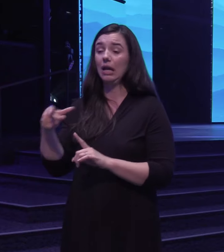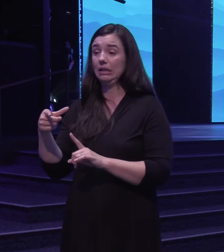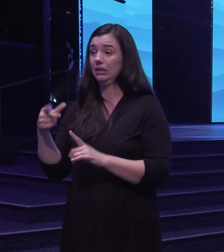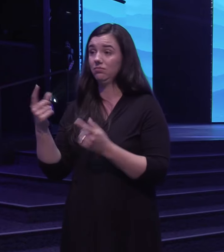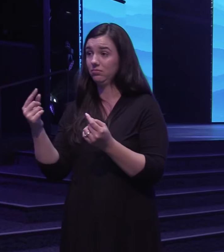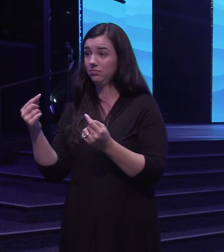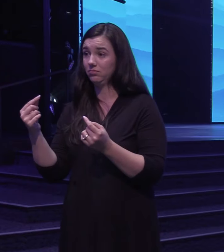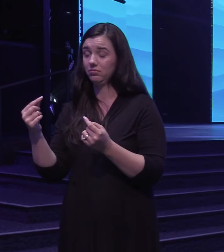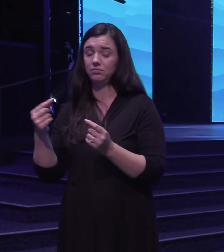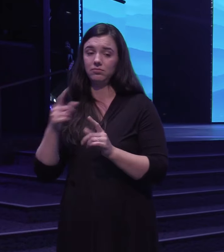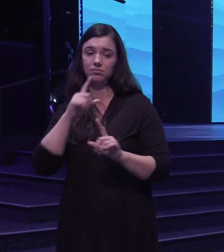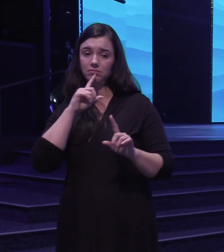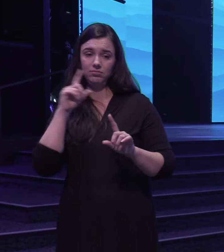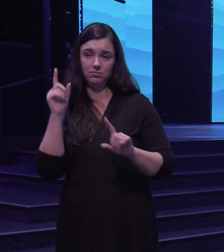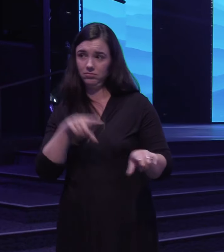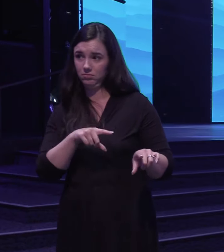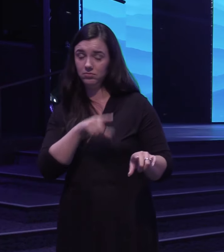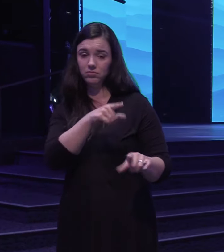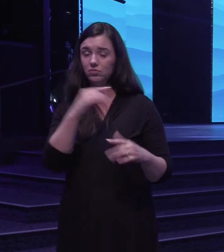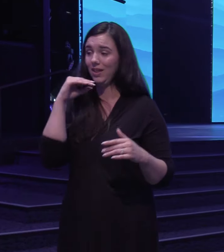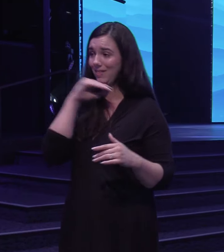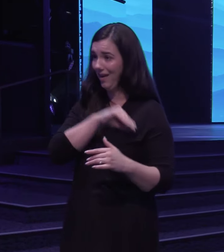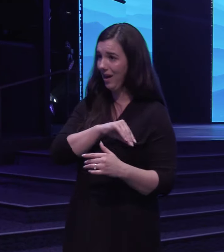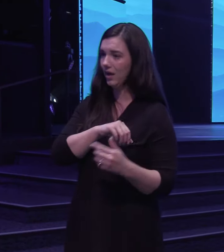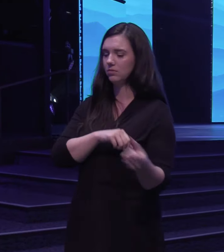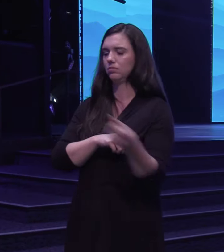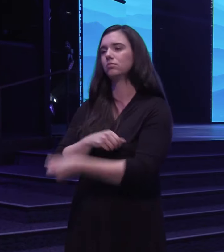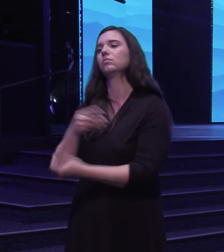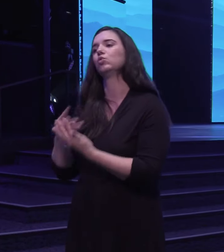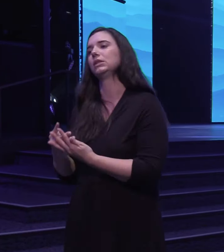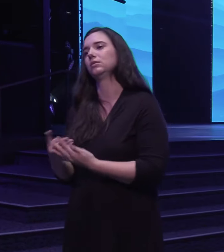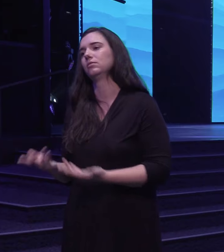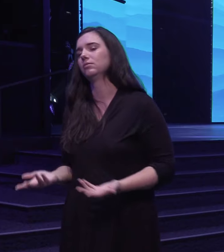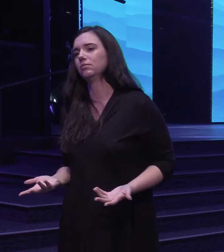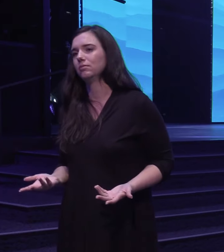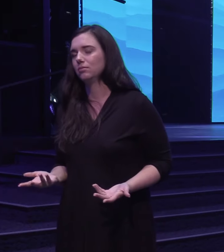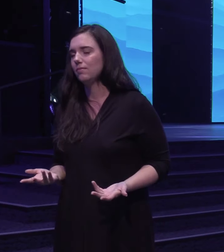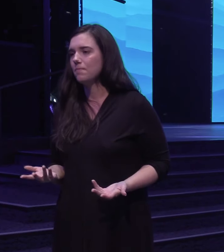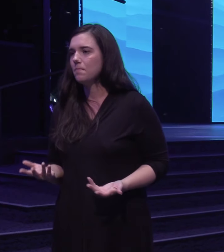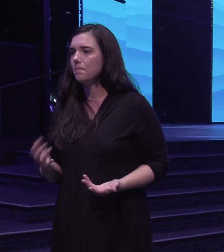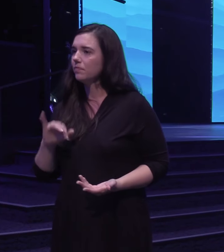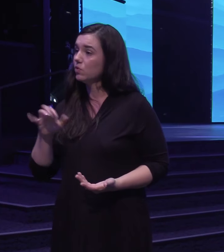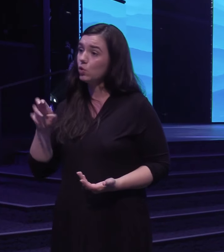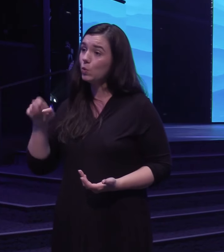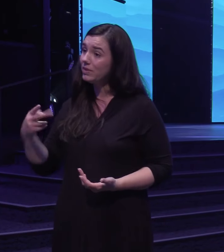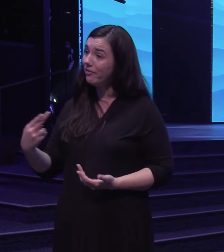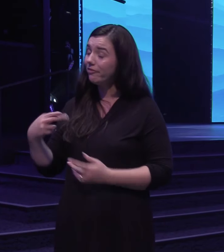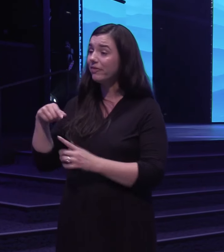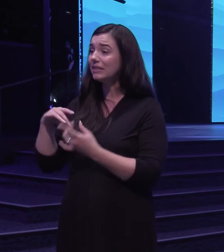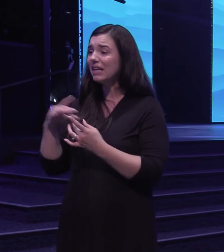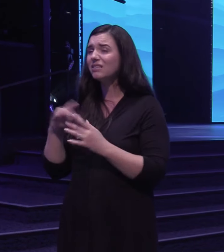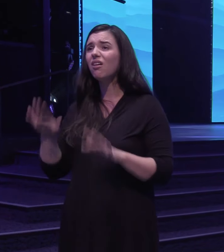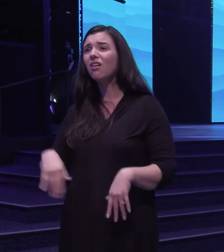her. And she tells a lie about him. And he ends up in prison. And he doesn't say, "Bummer, here I am doing